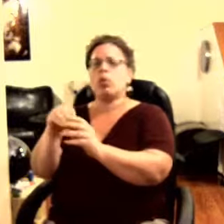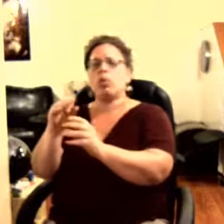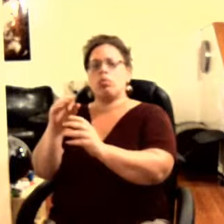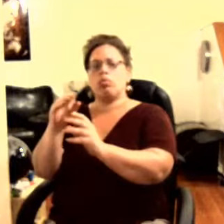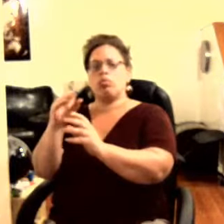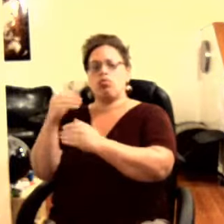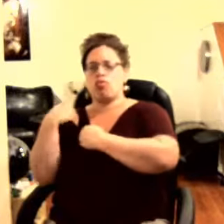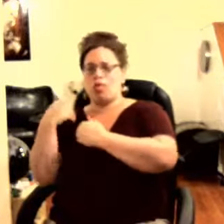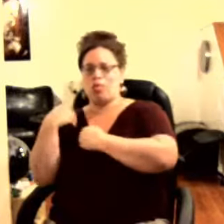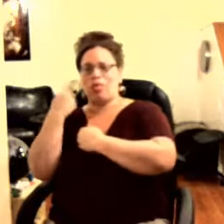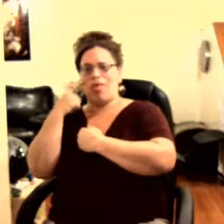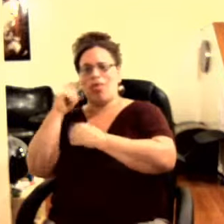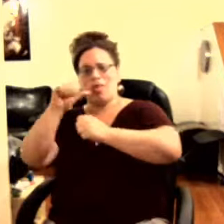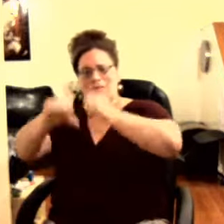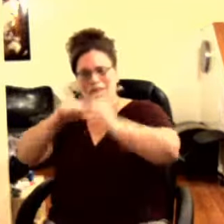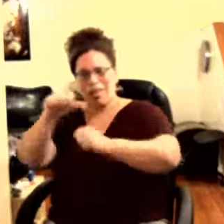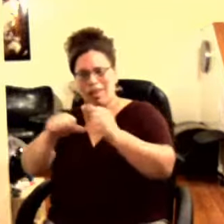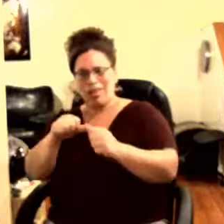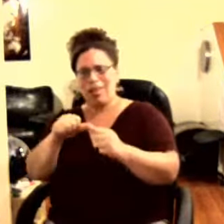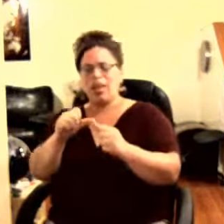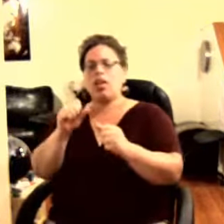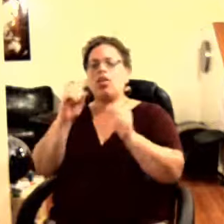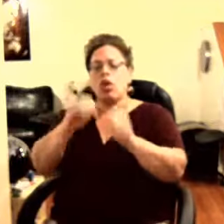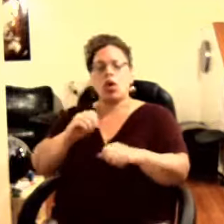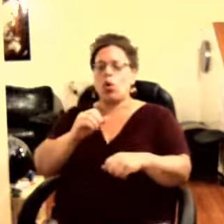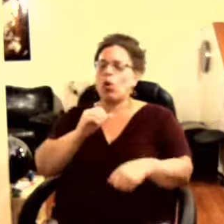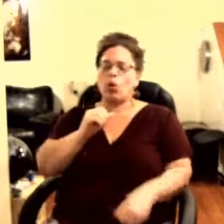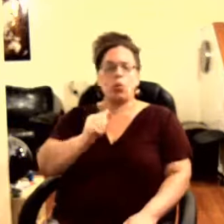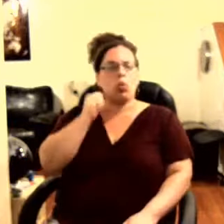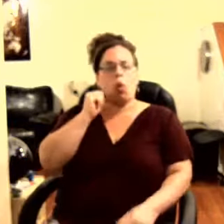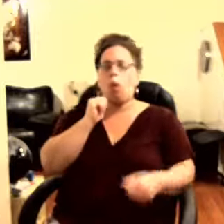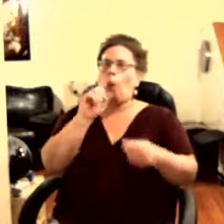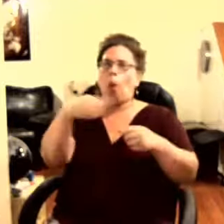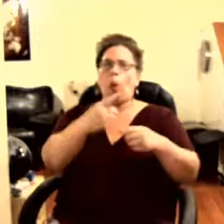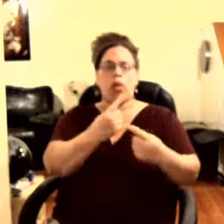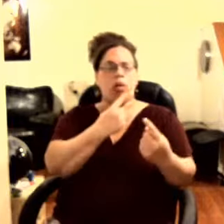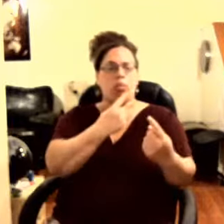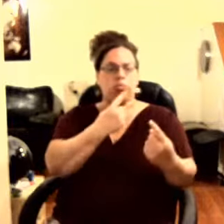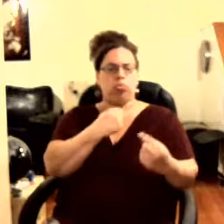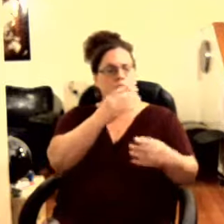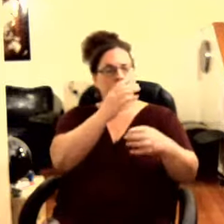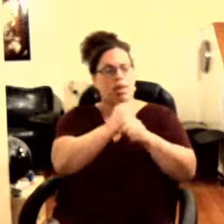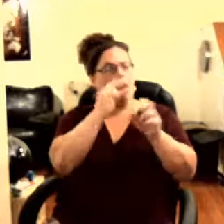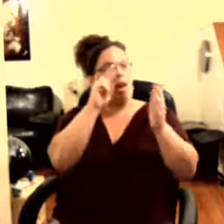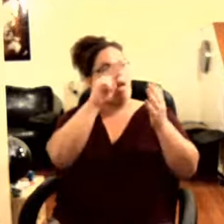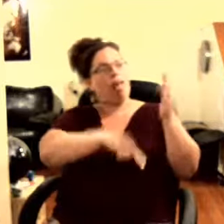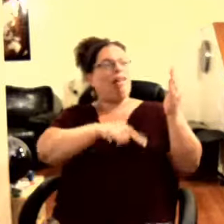sure that they're transparent enough that we can see what the rules are that determine what gets through our filters. And we need you to give us